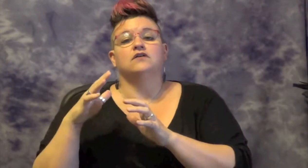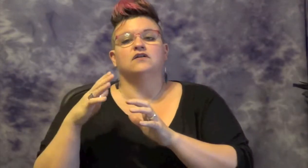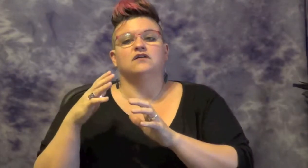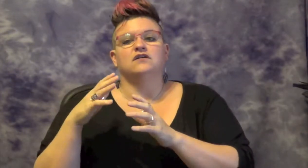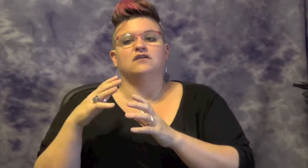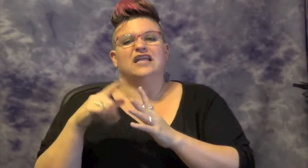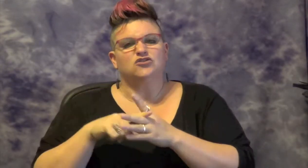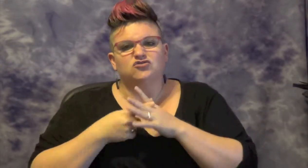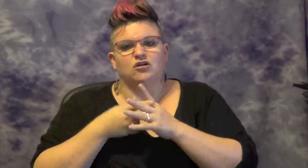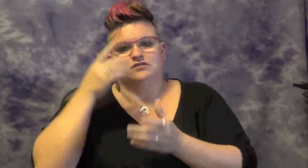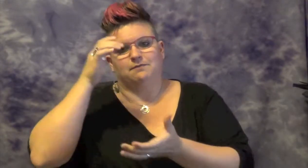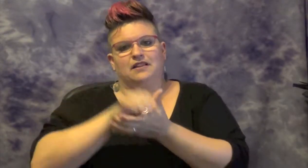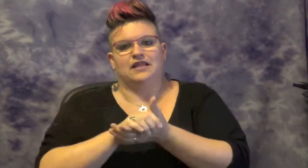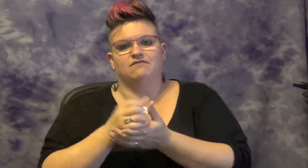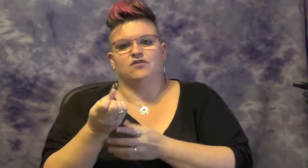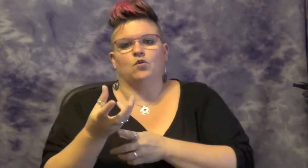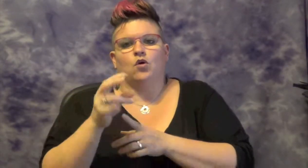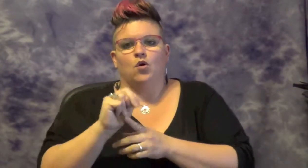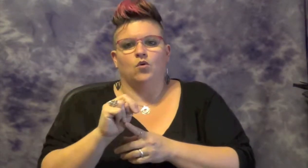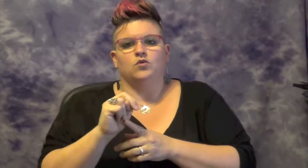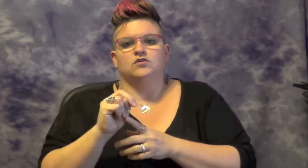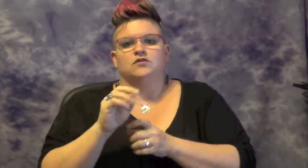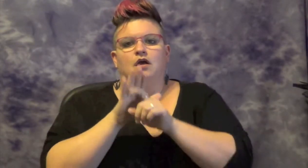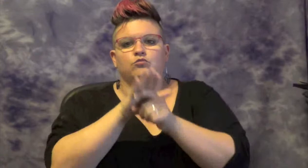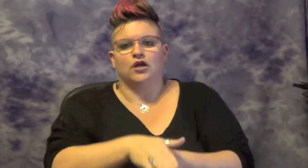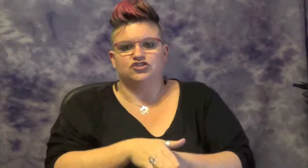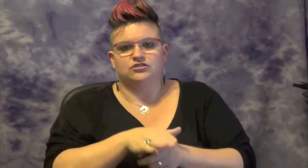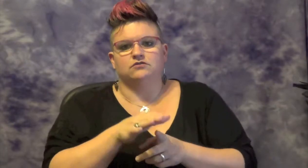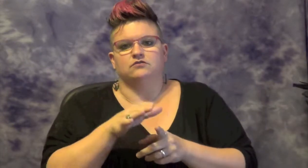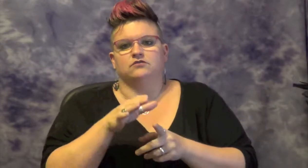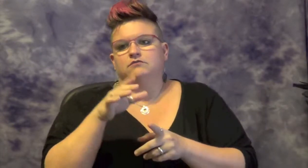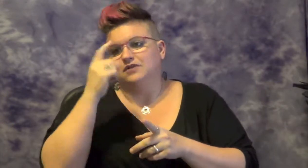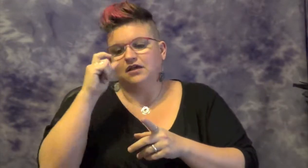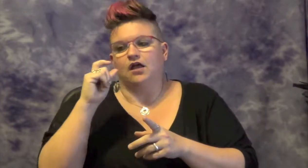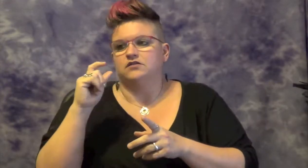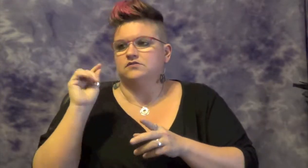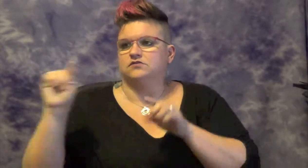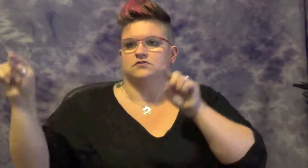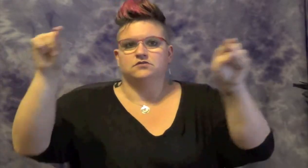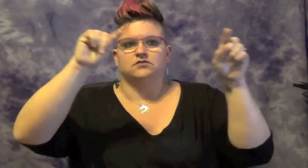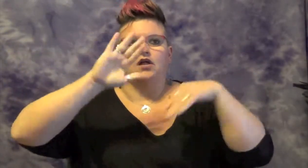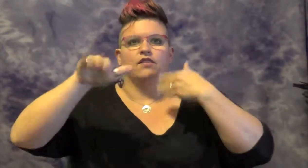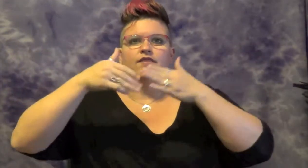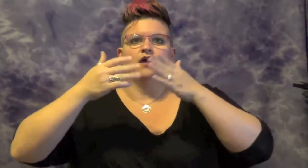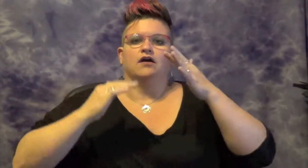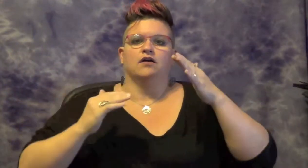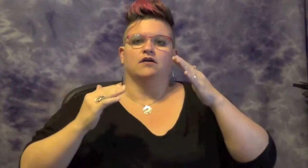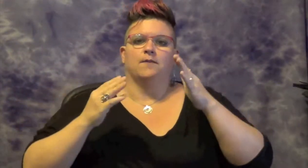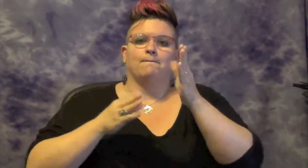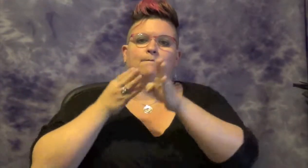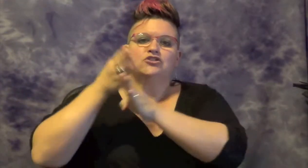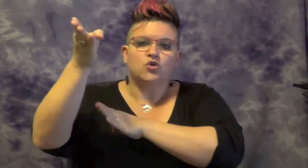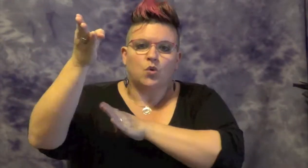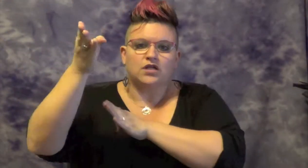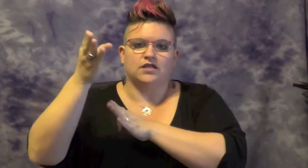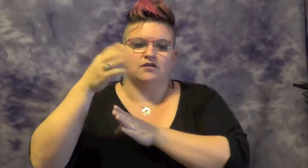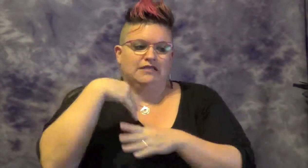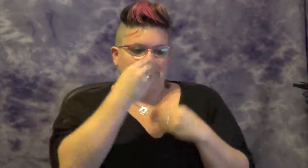specific label to them. And then they have their own oppression within the group, because